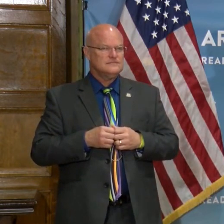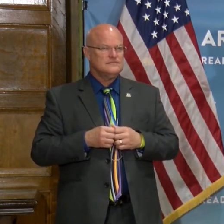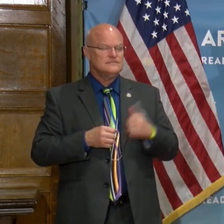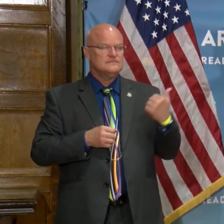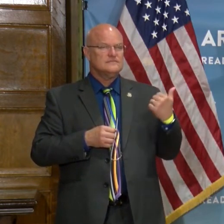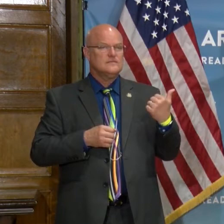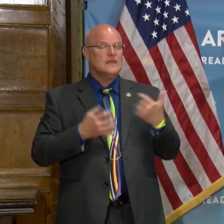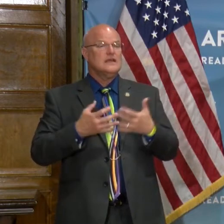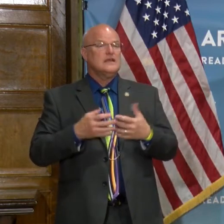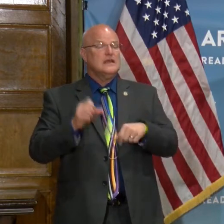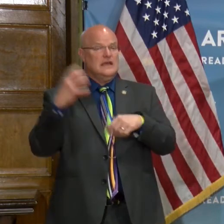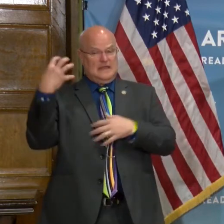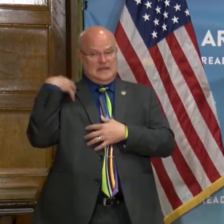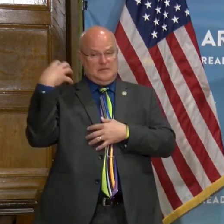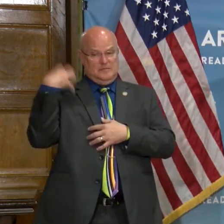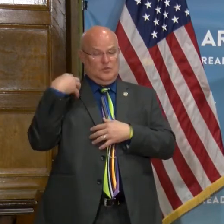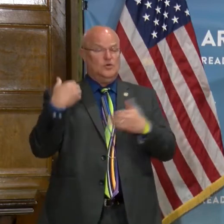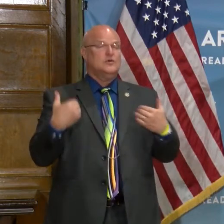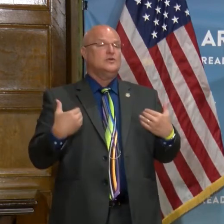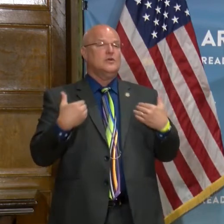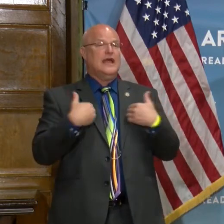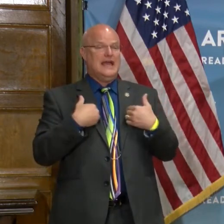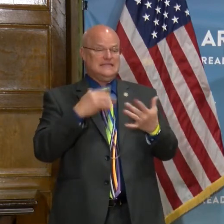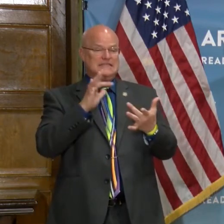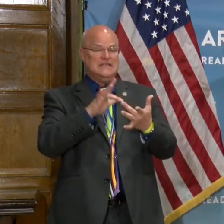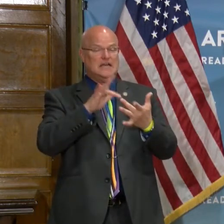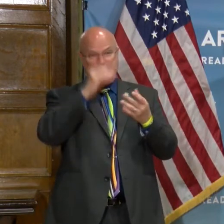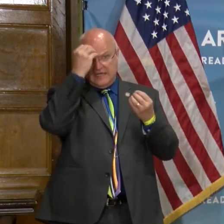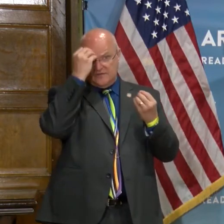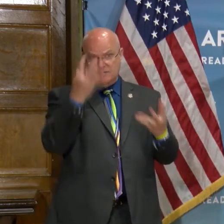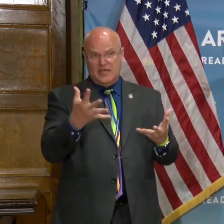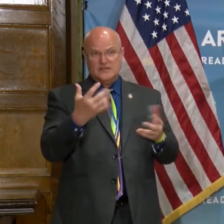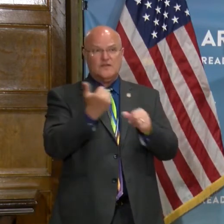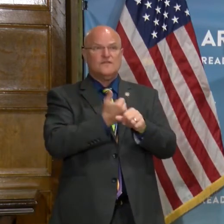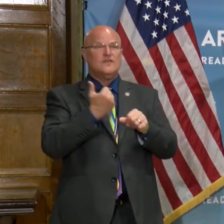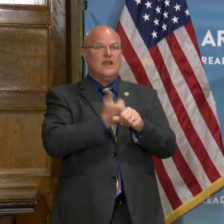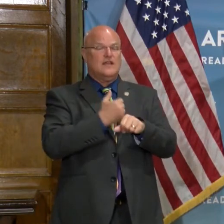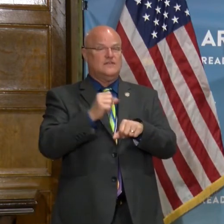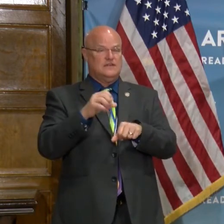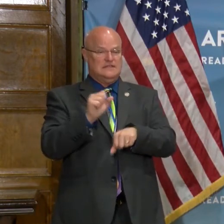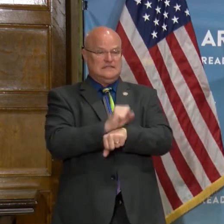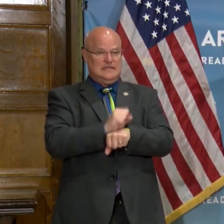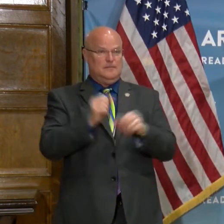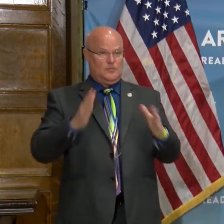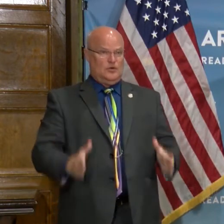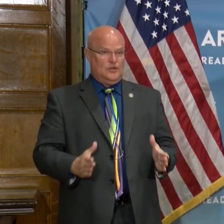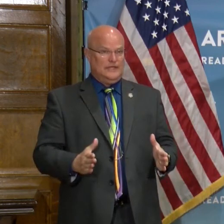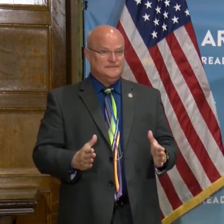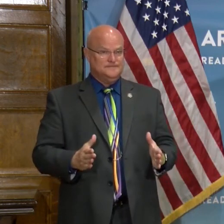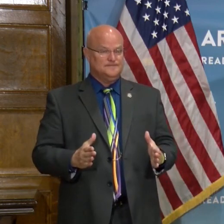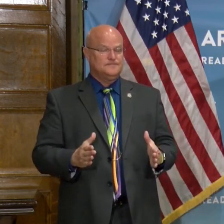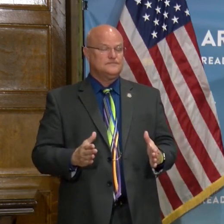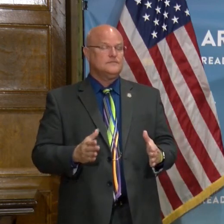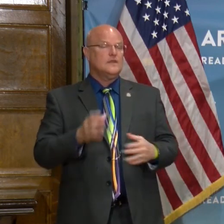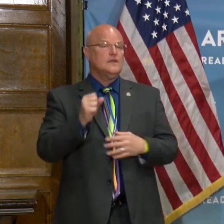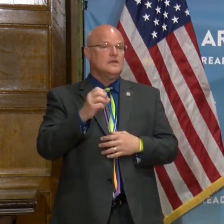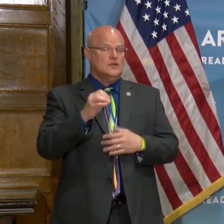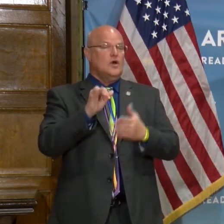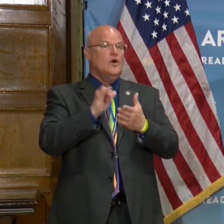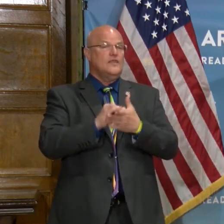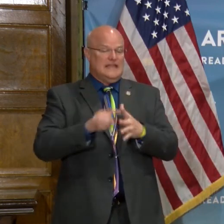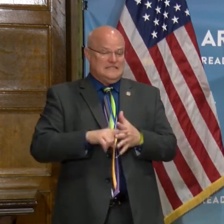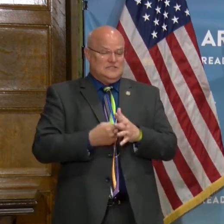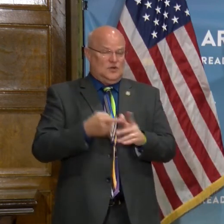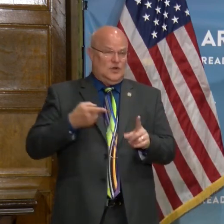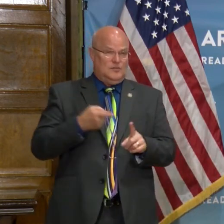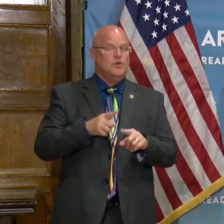Well, the employer has contact information for every employee. So that is a